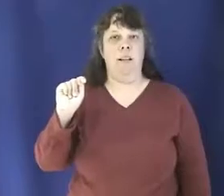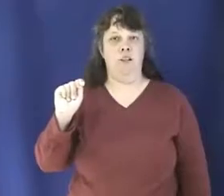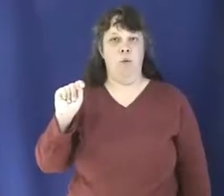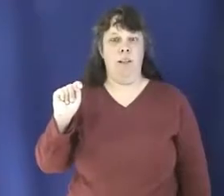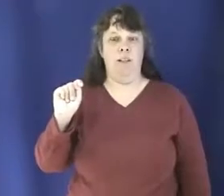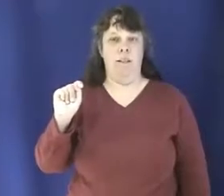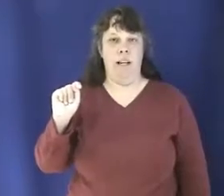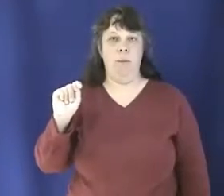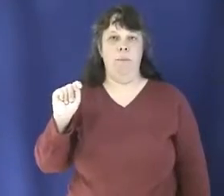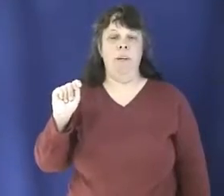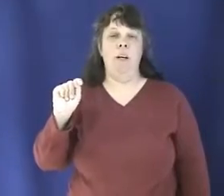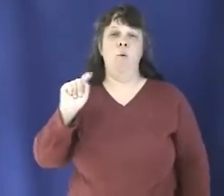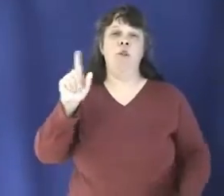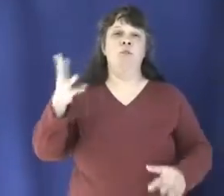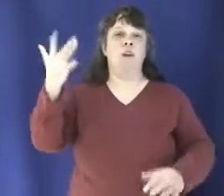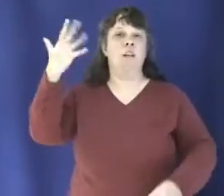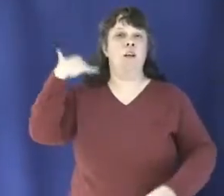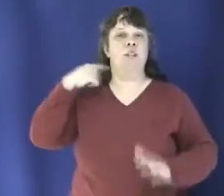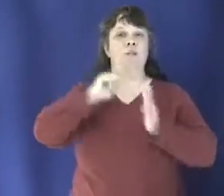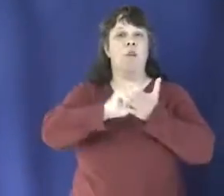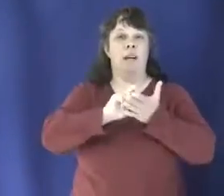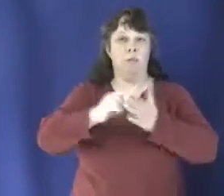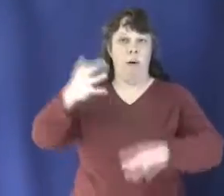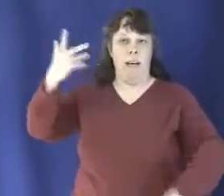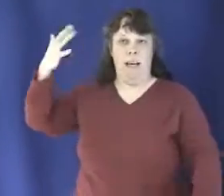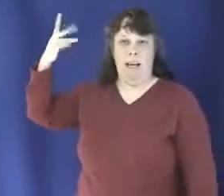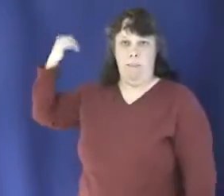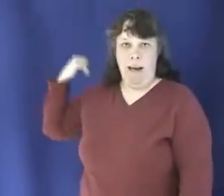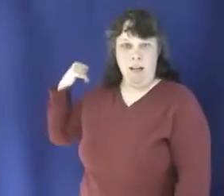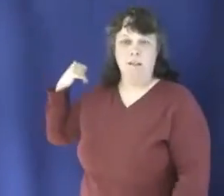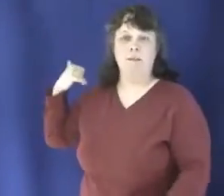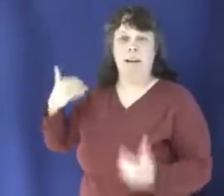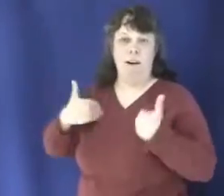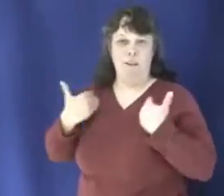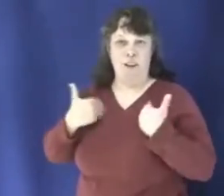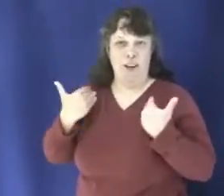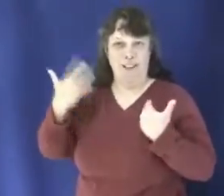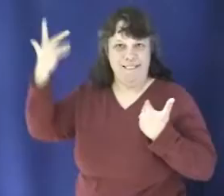that you want to develop. When you started learning to write way back, however